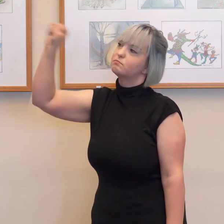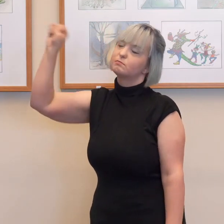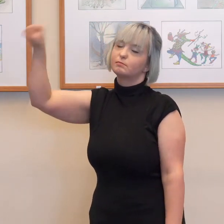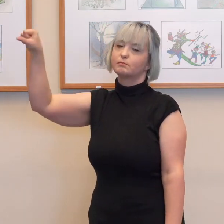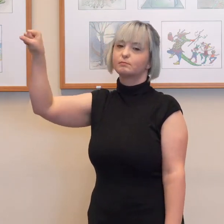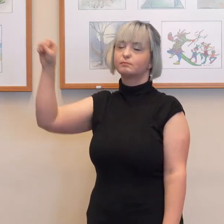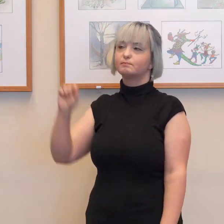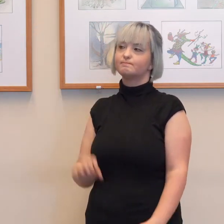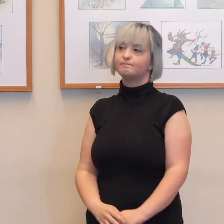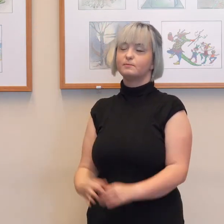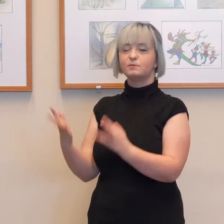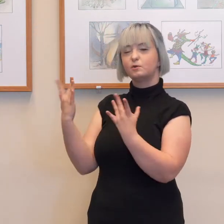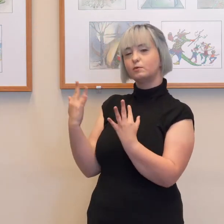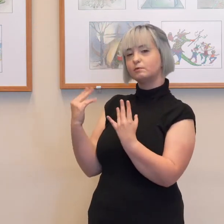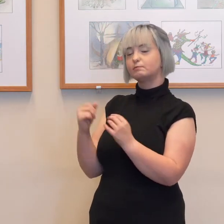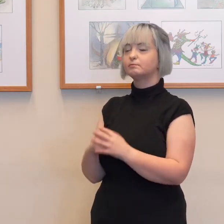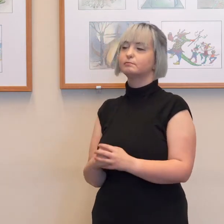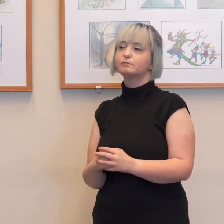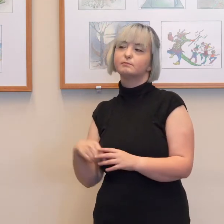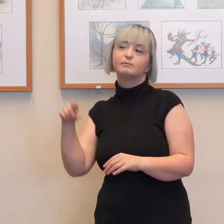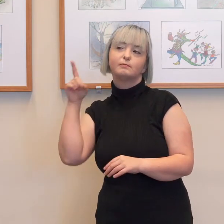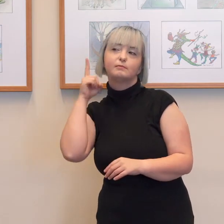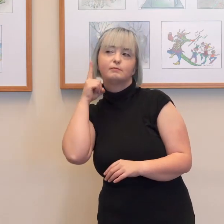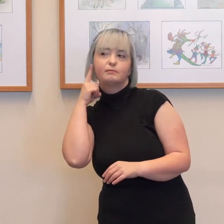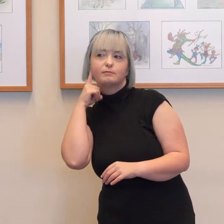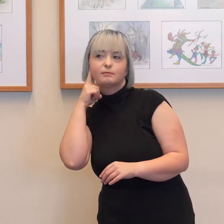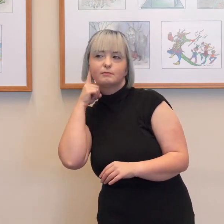he knocked on the door, and he waited for someone to answer.